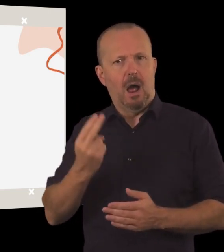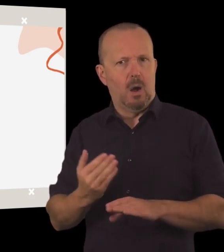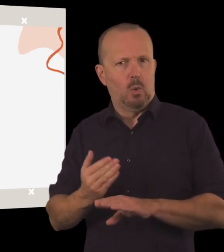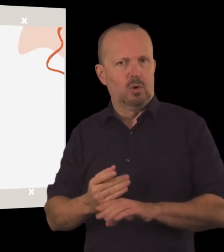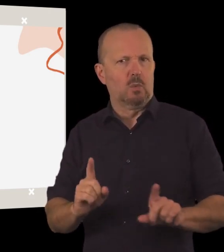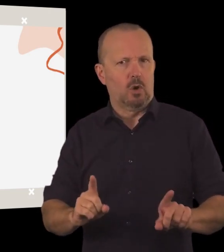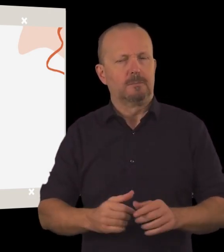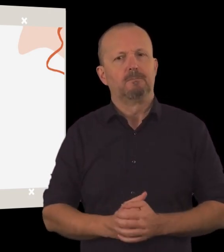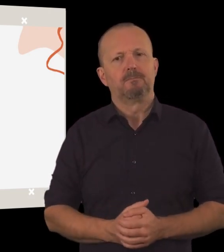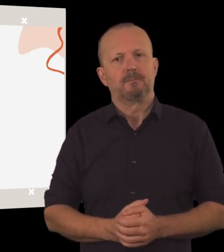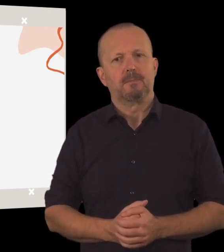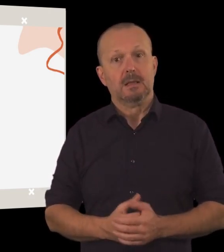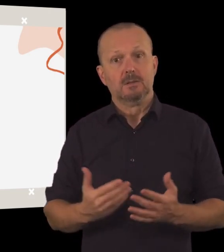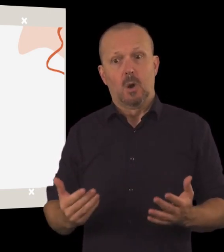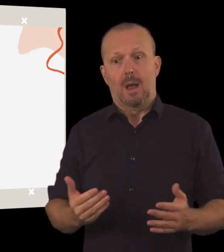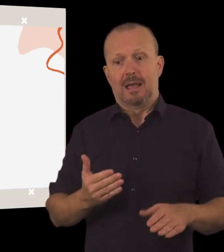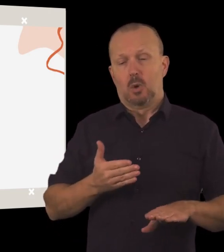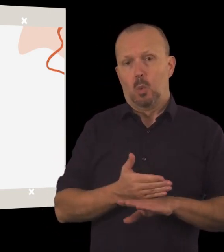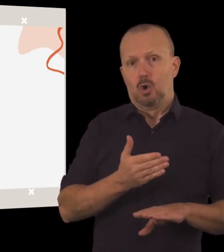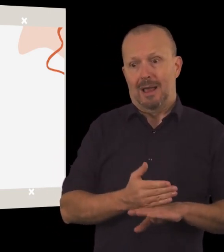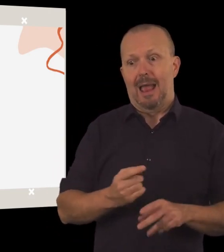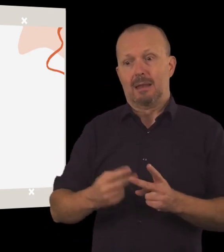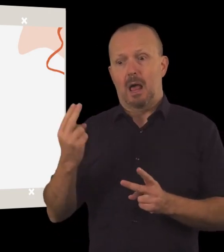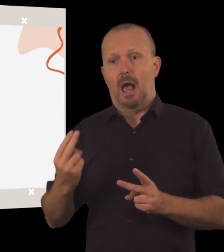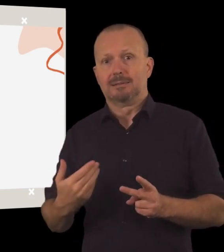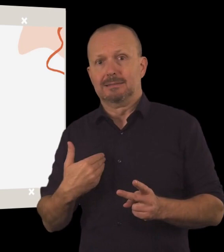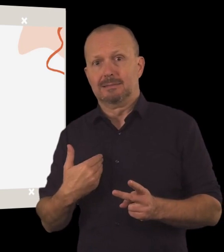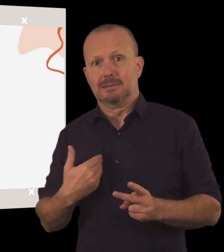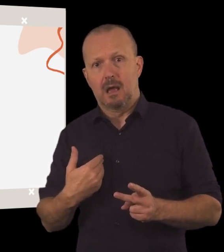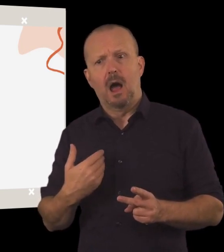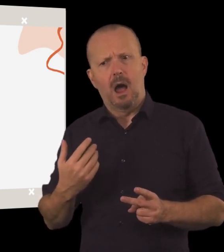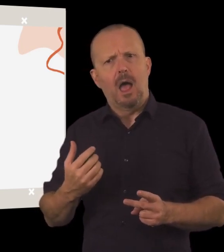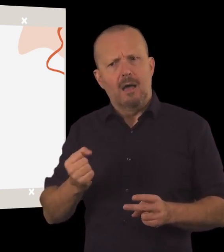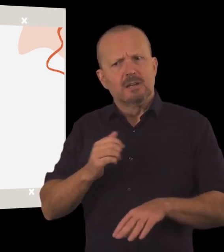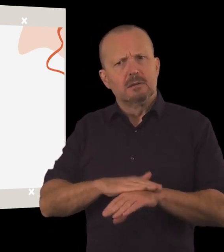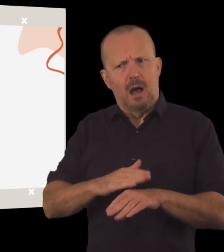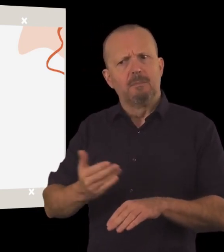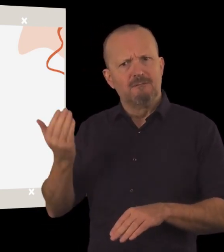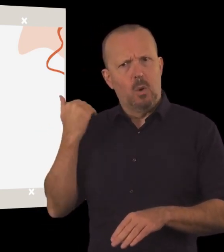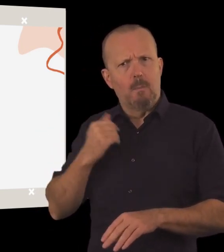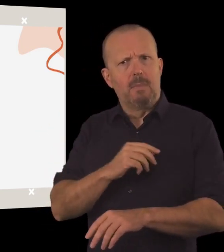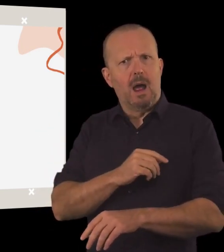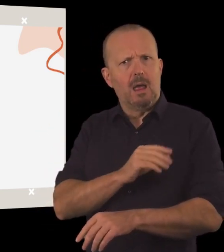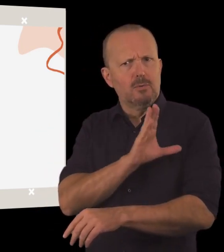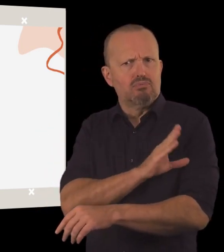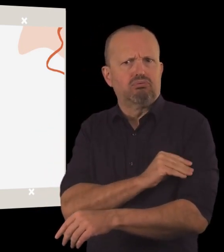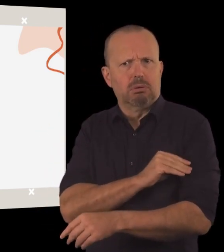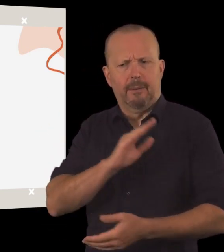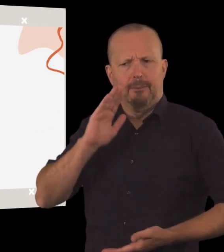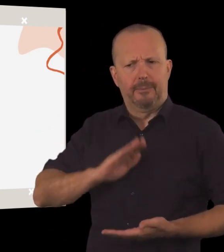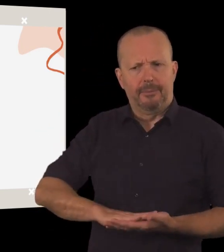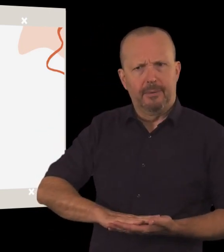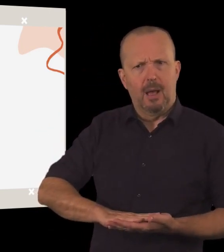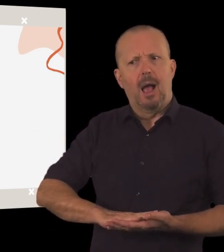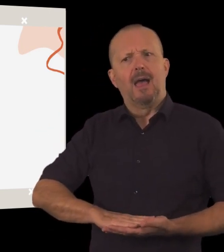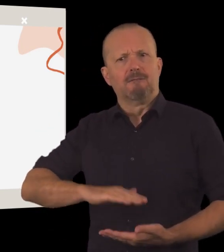practice. So as an artist and an art worker, I have experienced when my well has been empty and